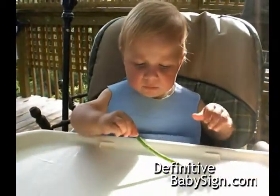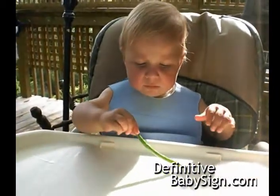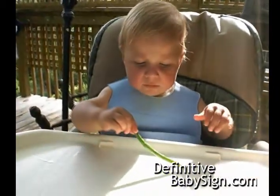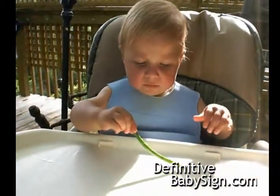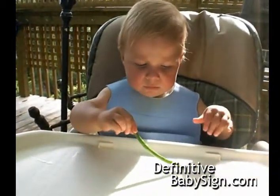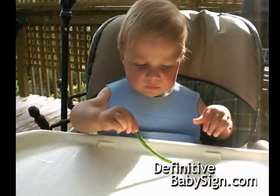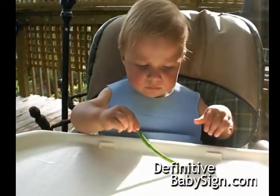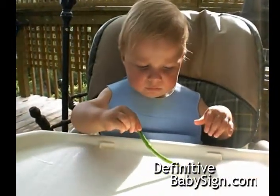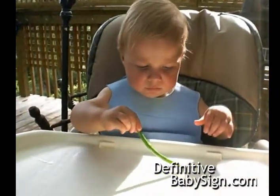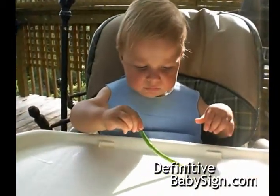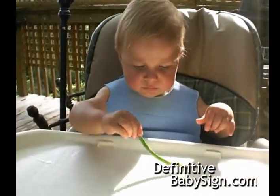hot, hot.